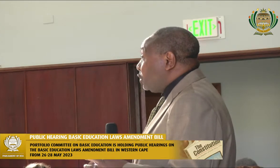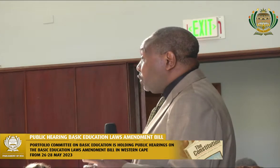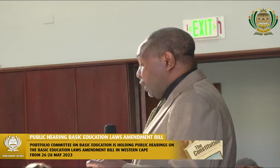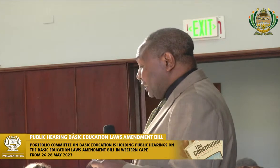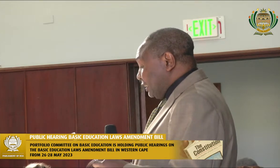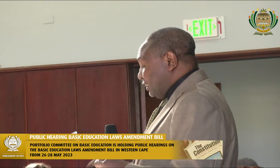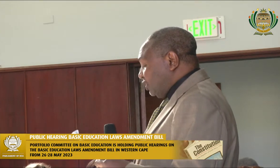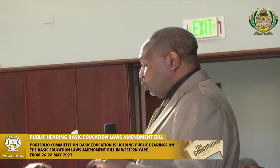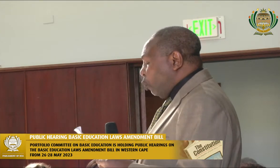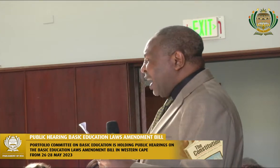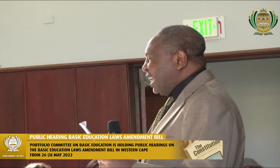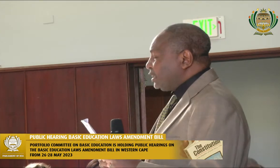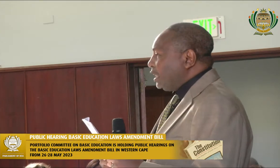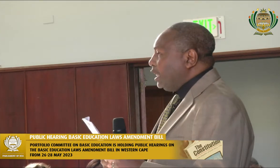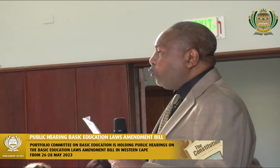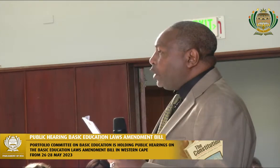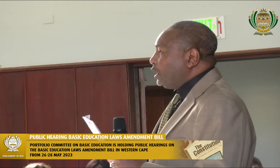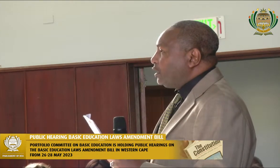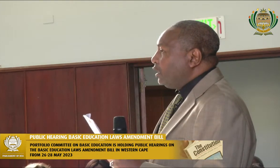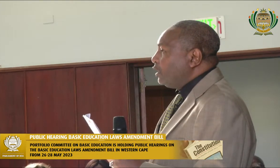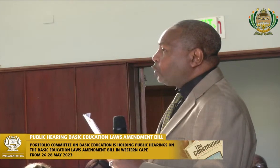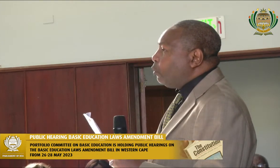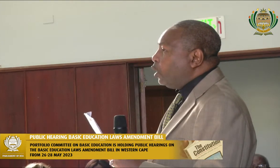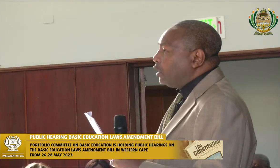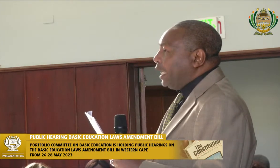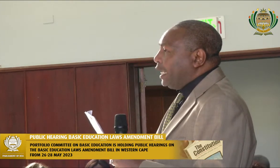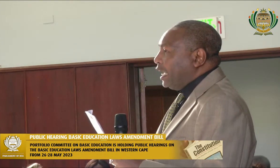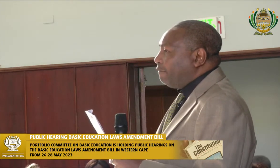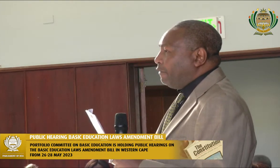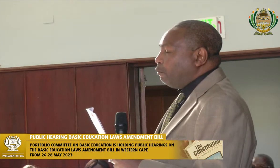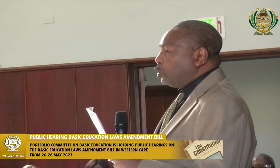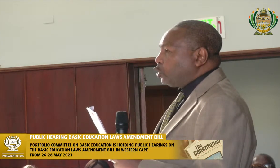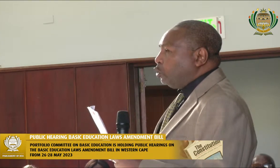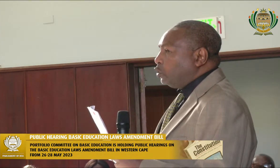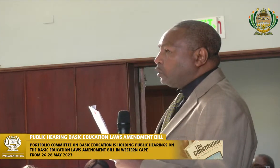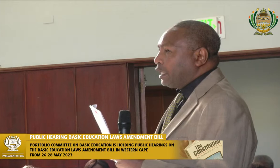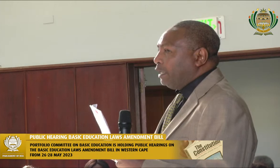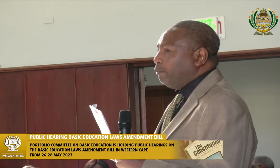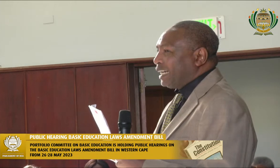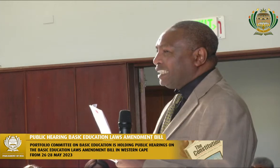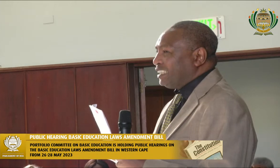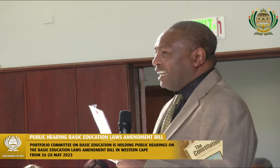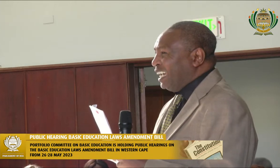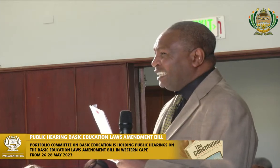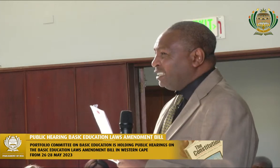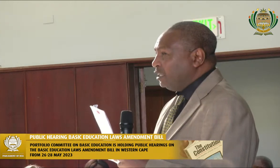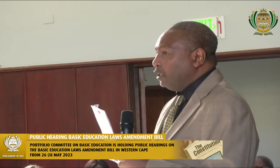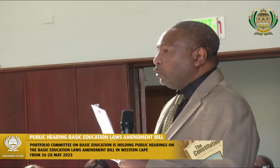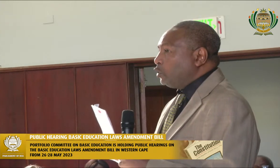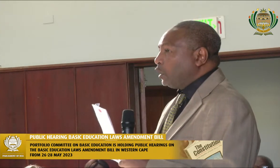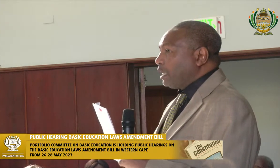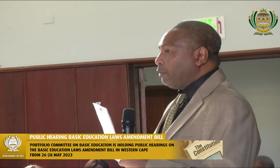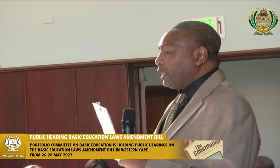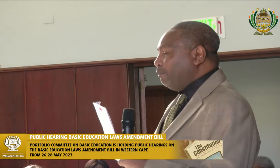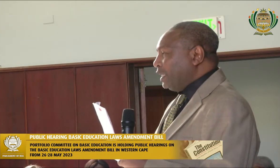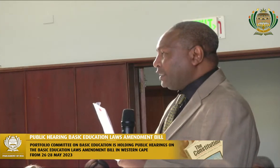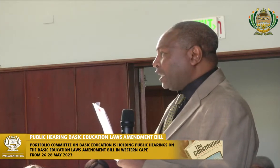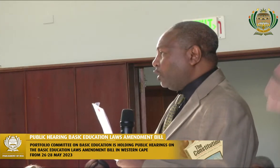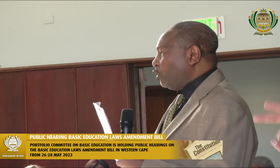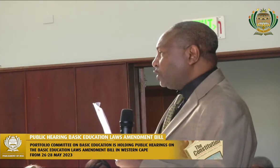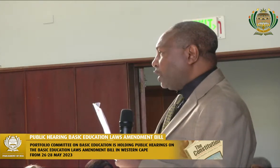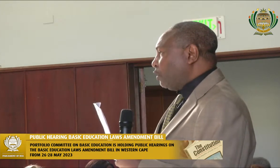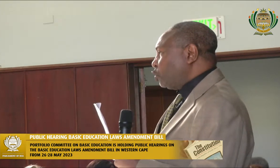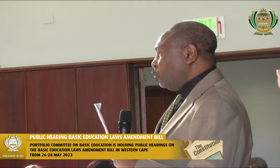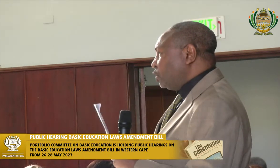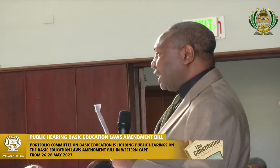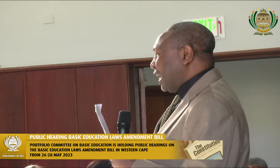also contains ways in which small and non-viable schools can be rationalized. We're talking about the merger